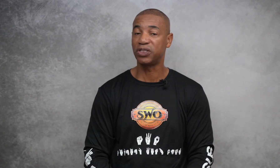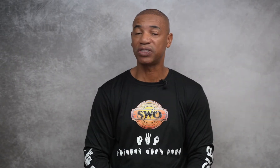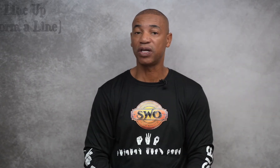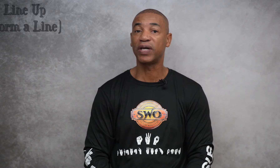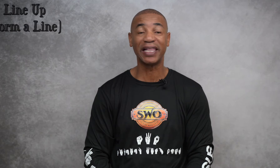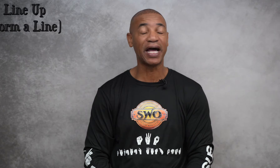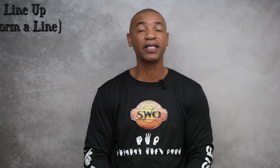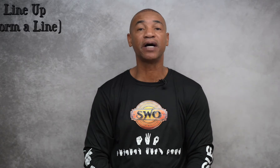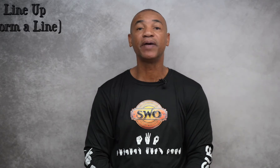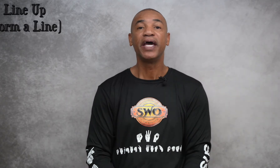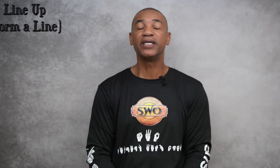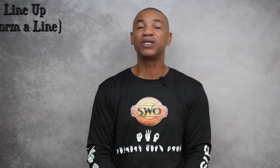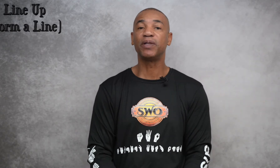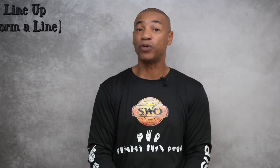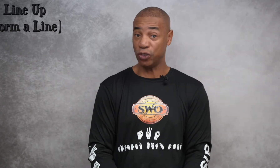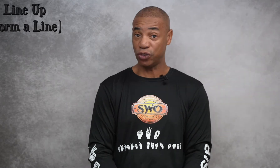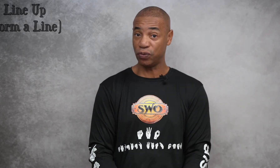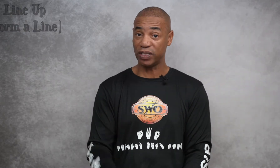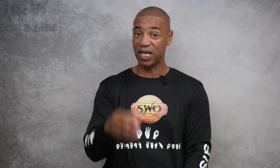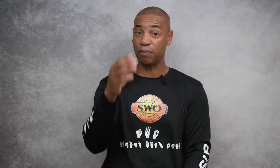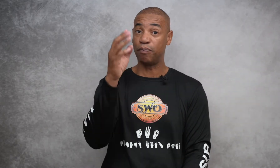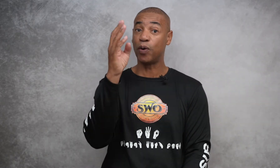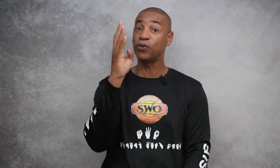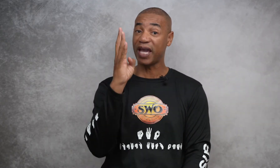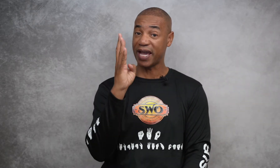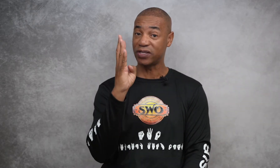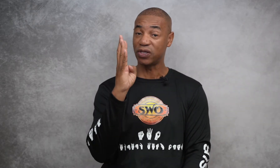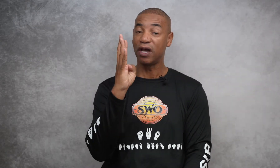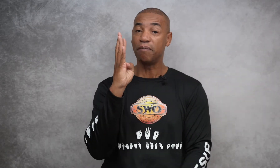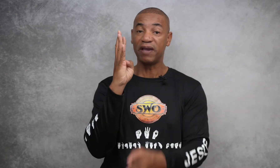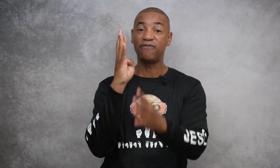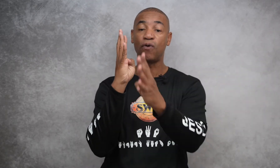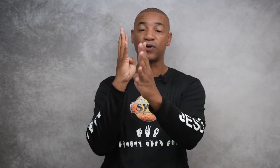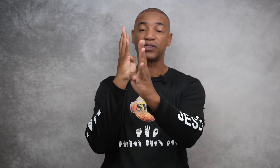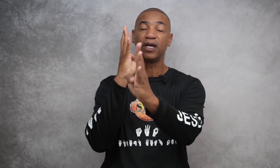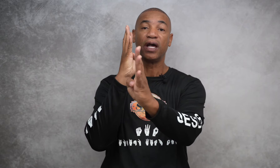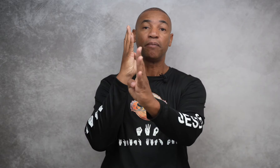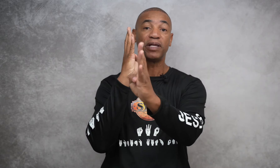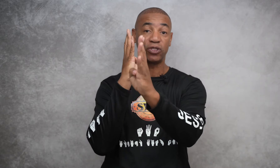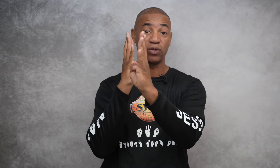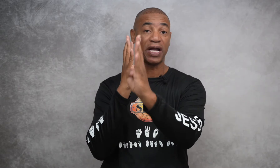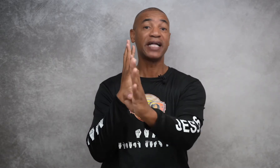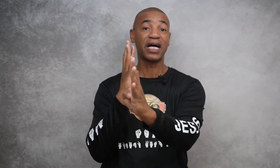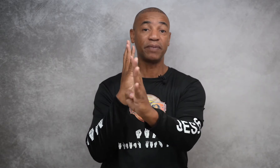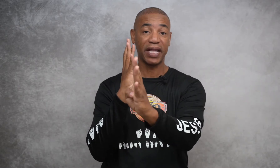say, okay, line up. And simply what you do is take both hands, make fours, place your non-dominant hand